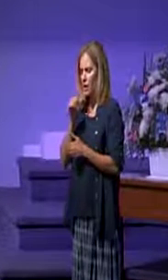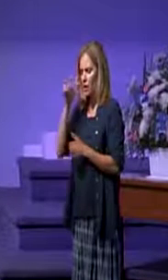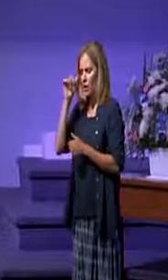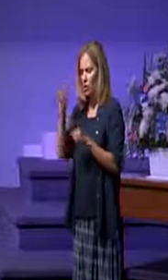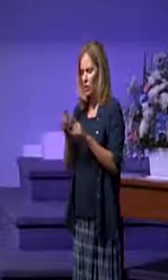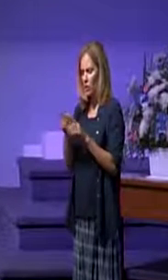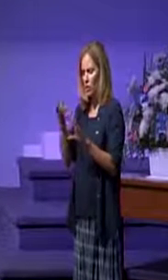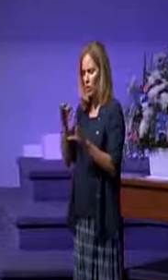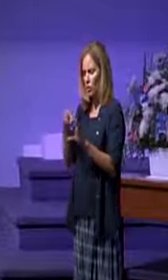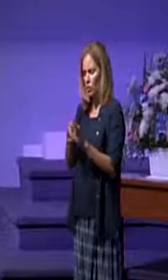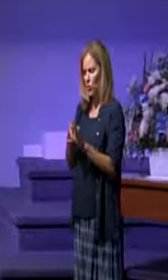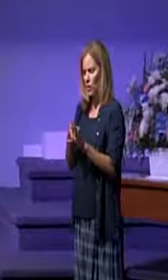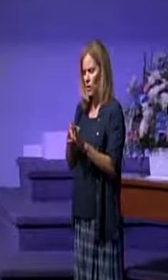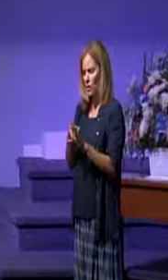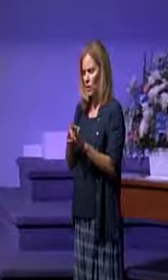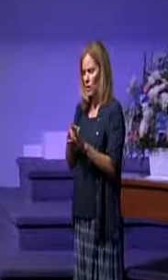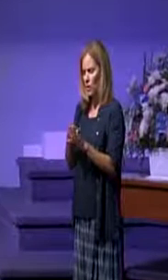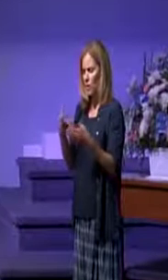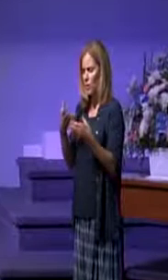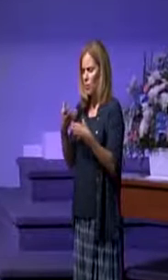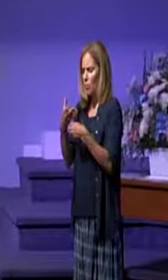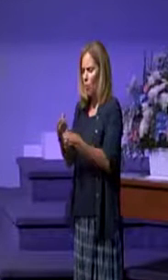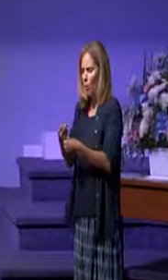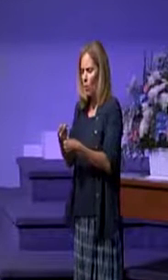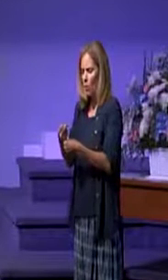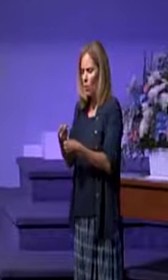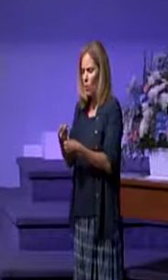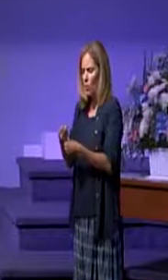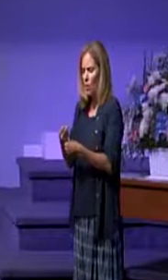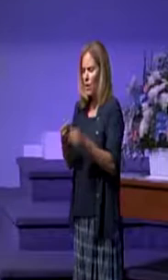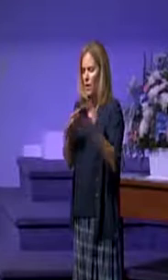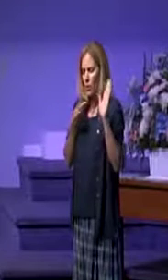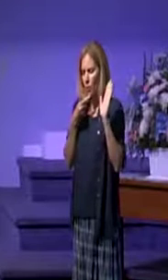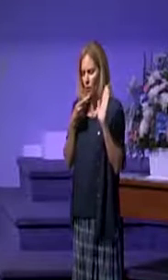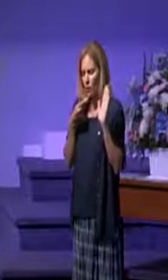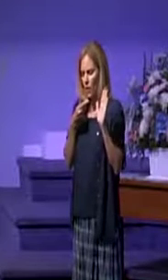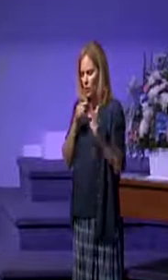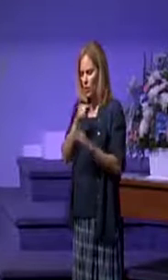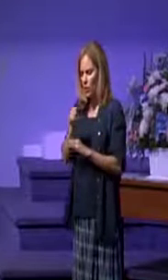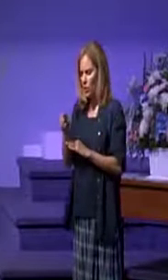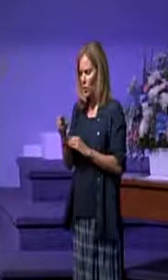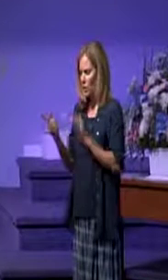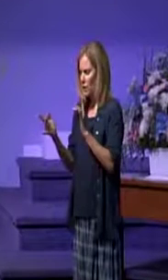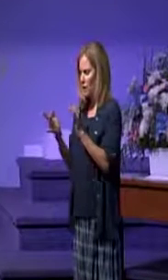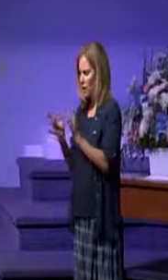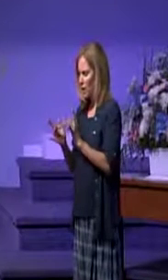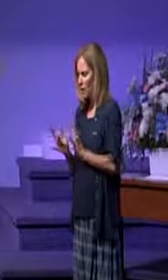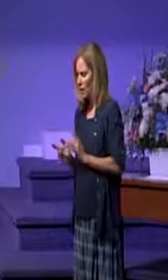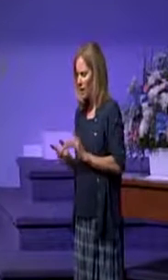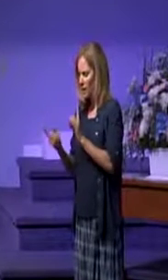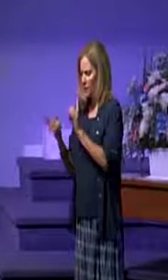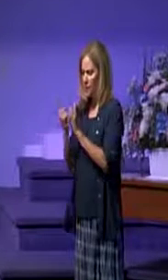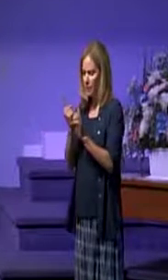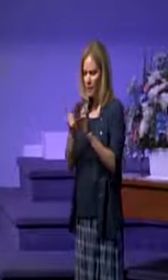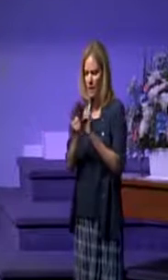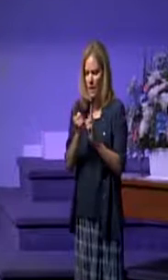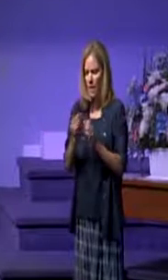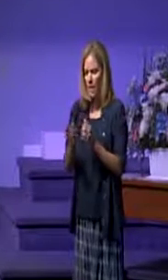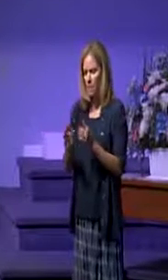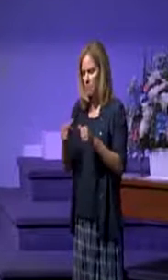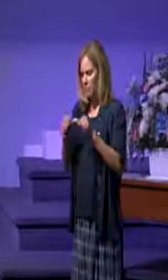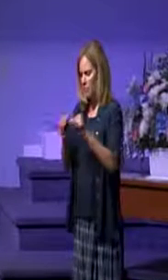are joining this, Lord, to be bold in their witness to those that they come in contact with. Keep them